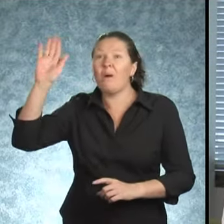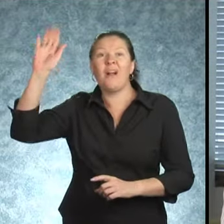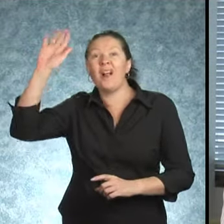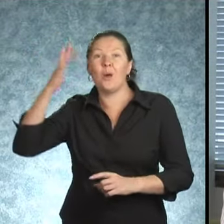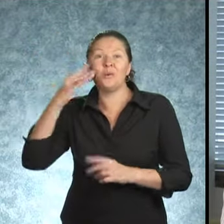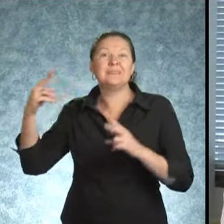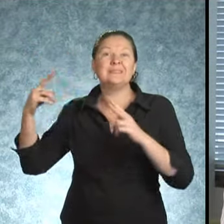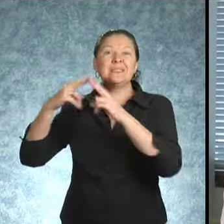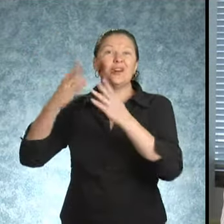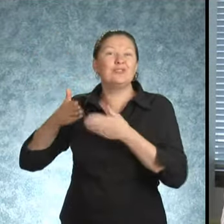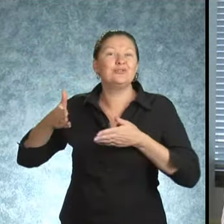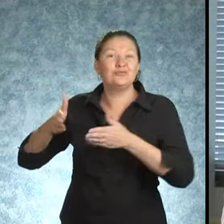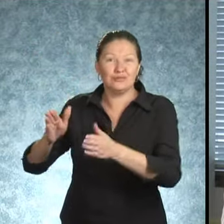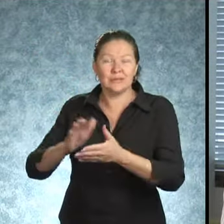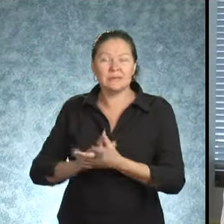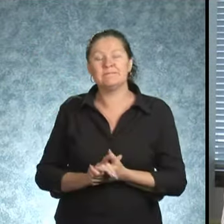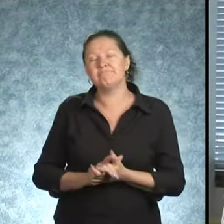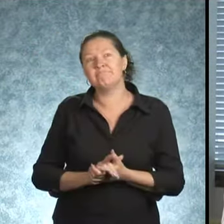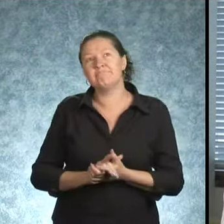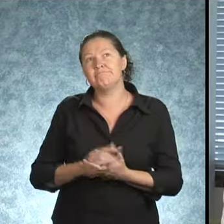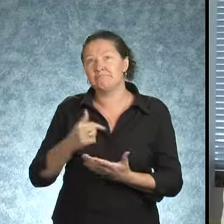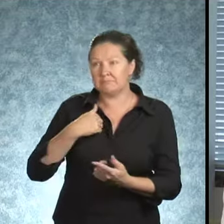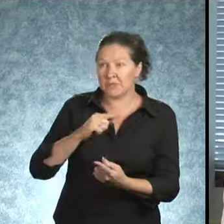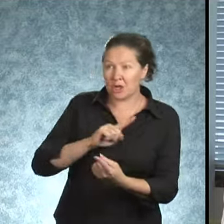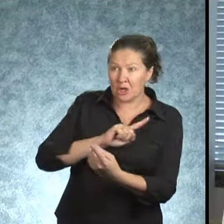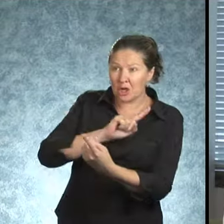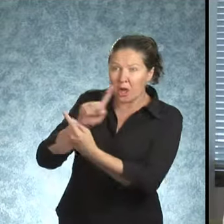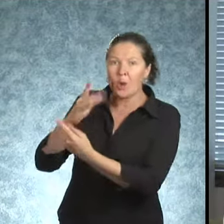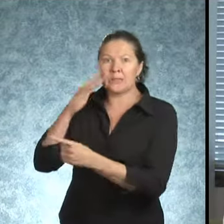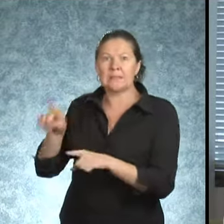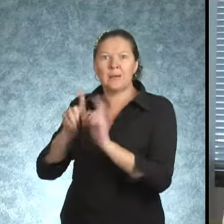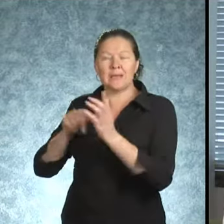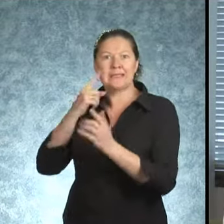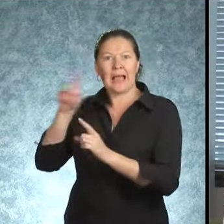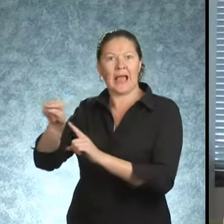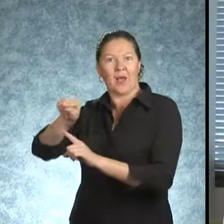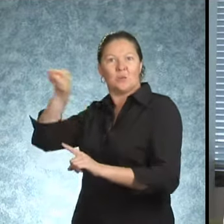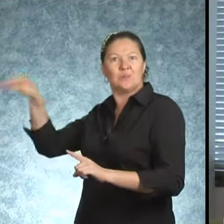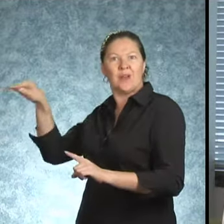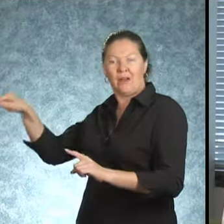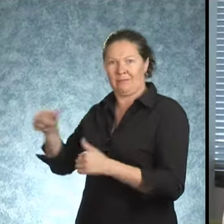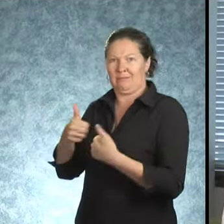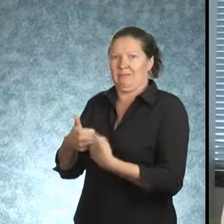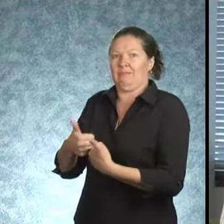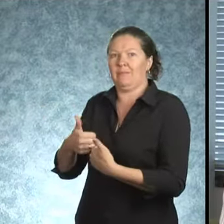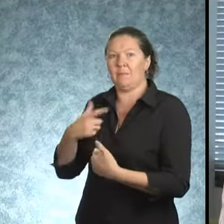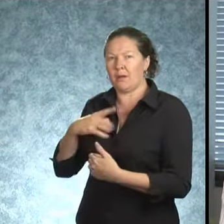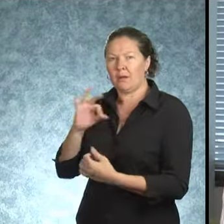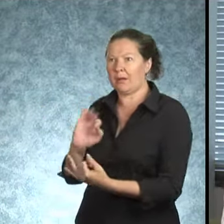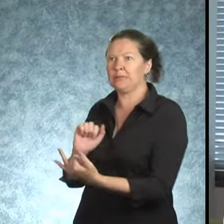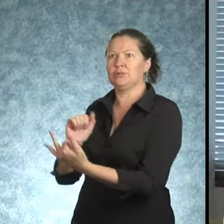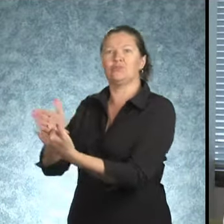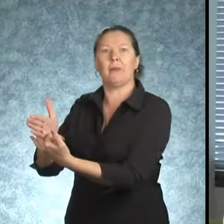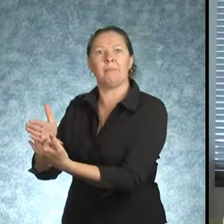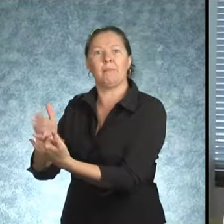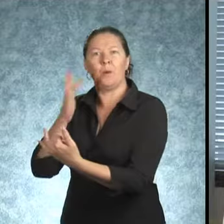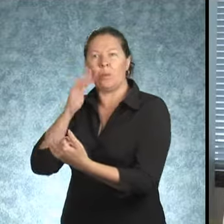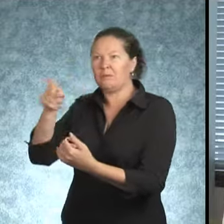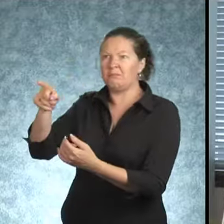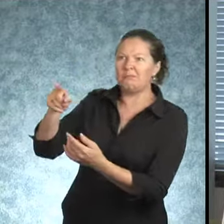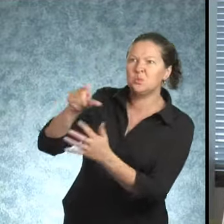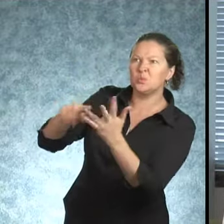street. Going over when you see them outside is often a good way to do it, because you're not interrupting them when they're in the